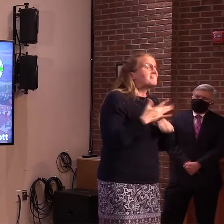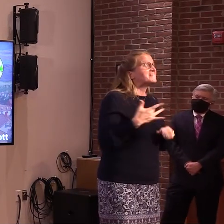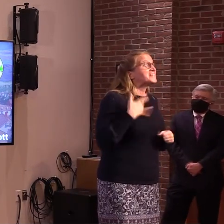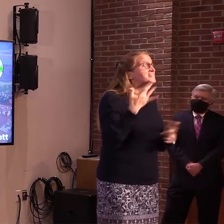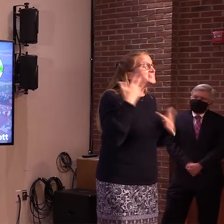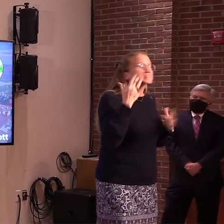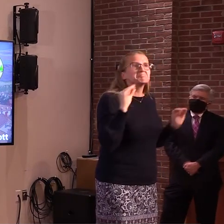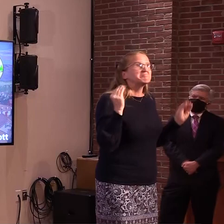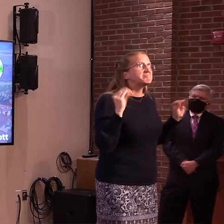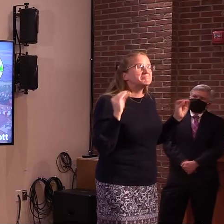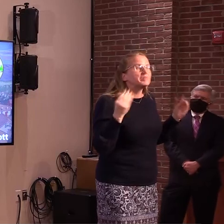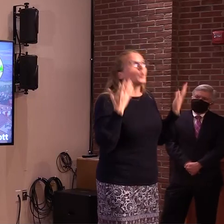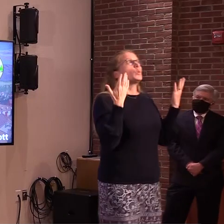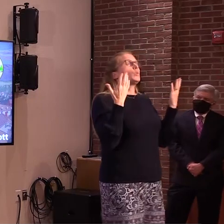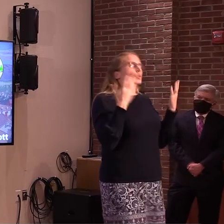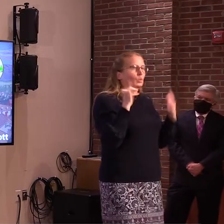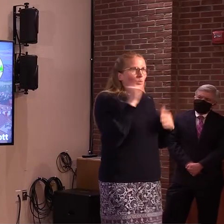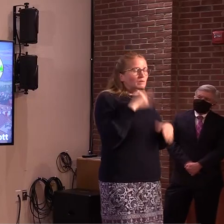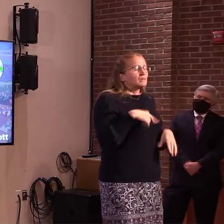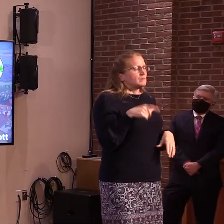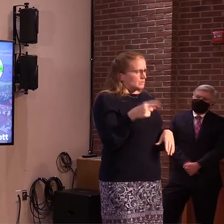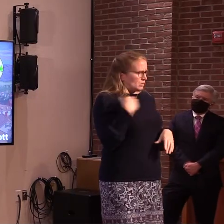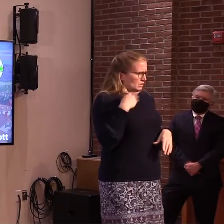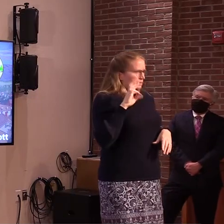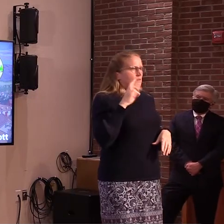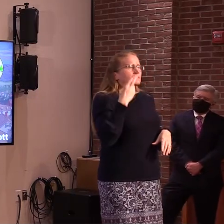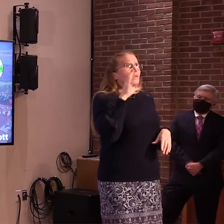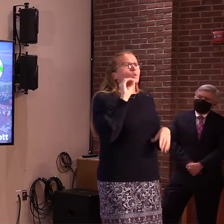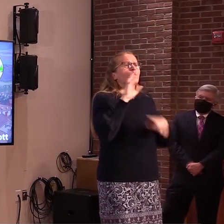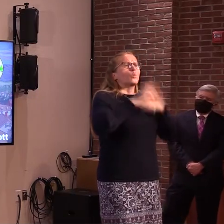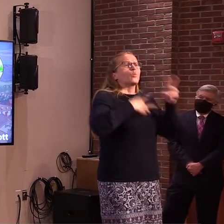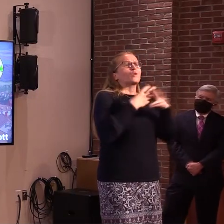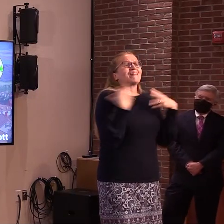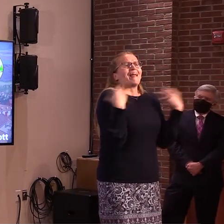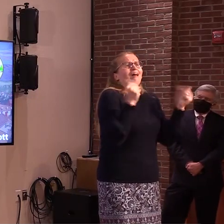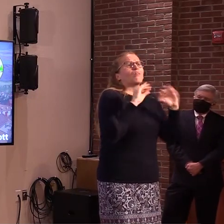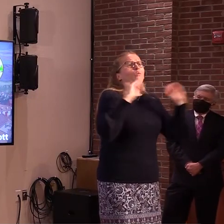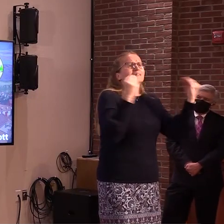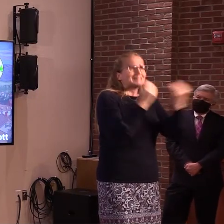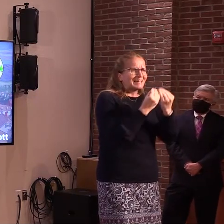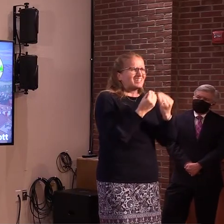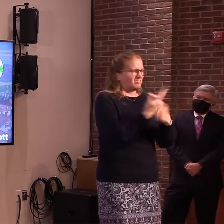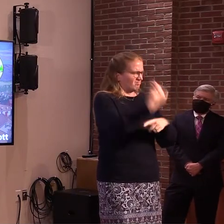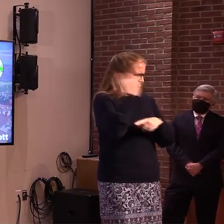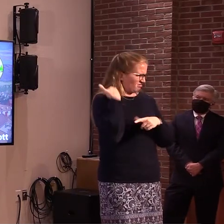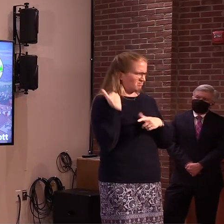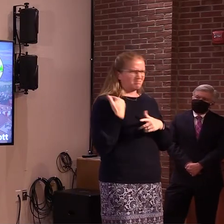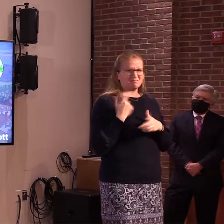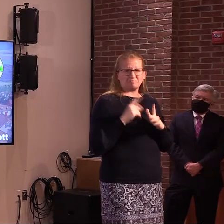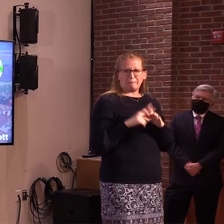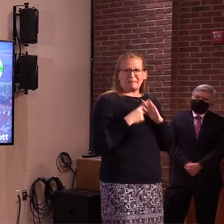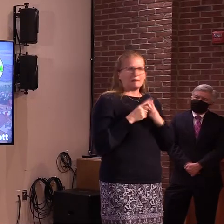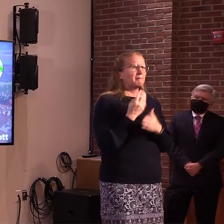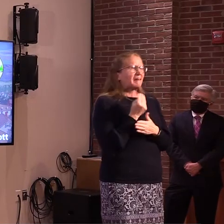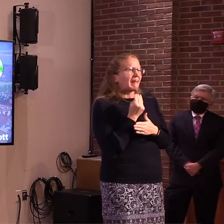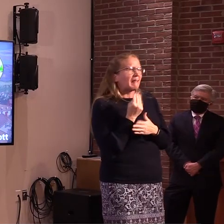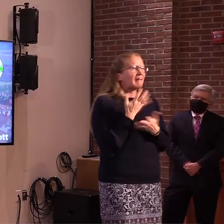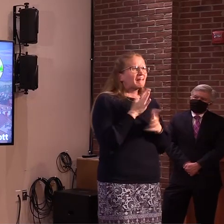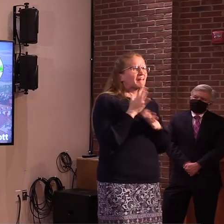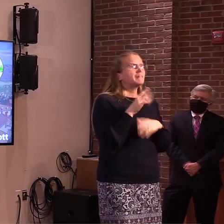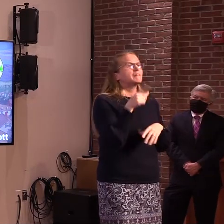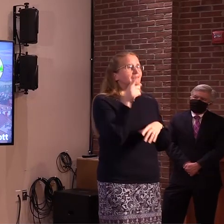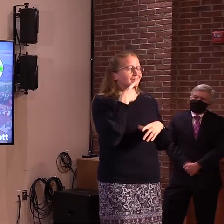The World Health Organization made the news at the beginning of the week when one of their spokespeople